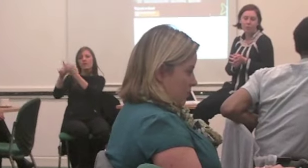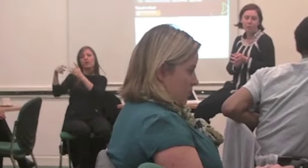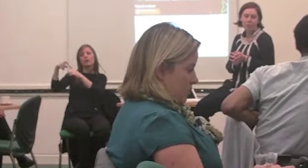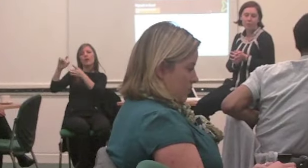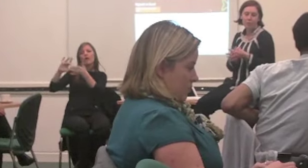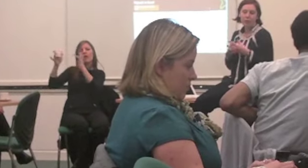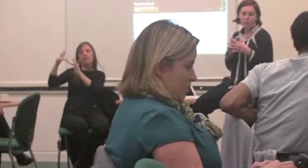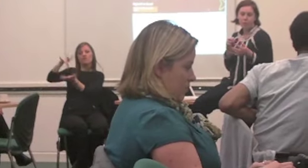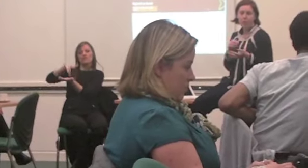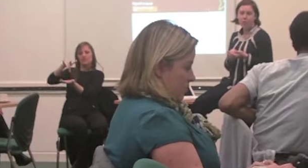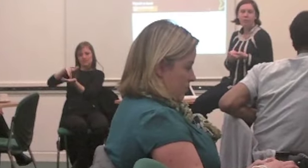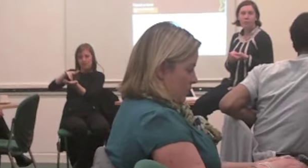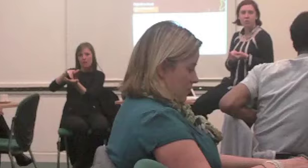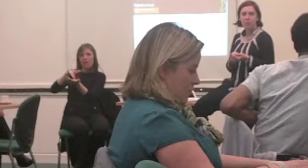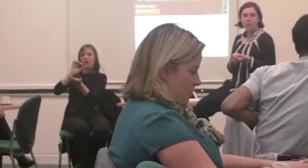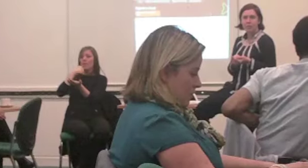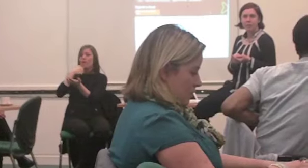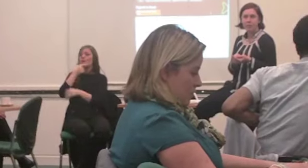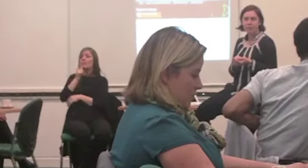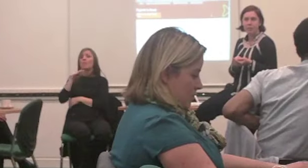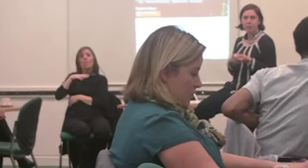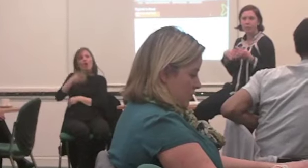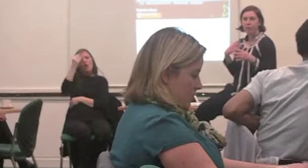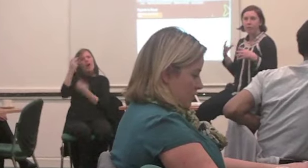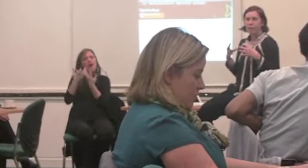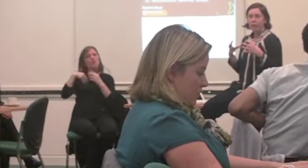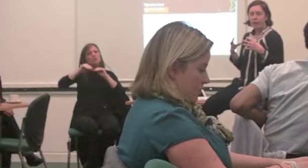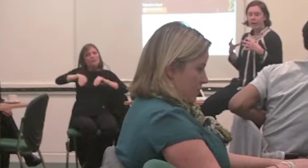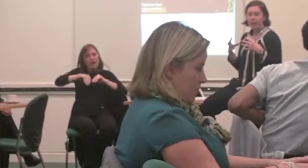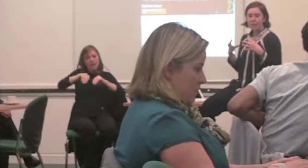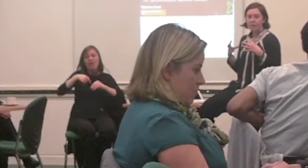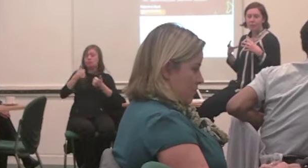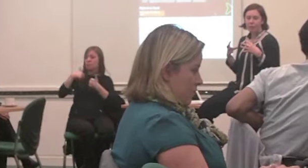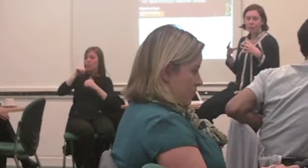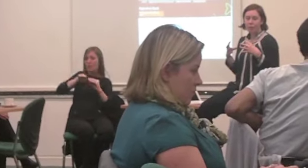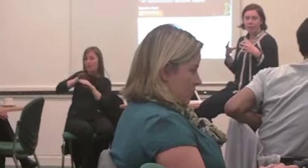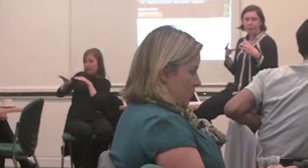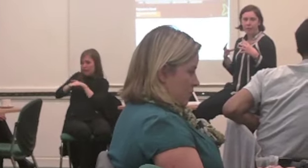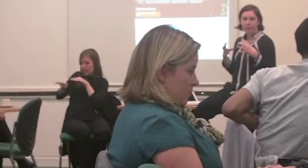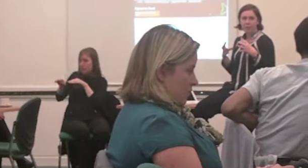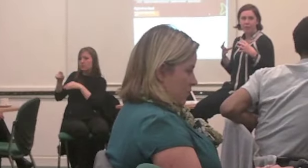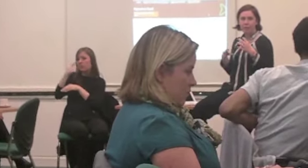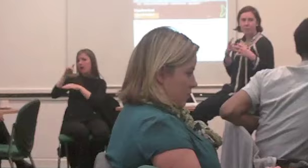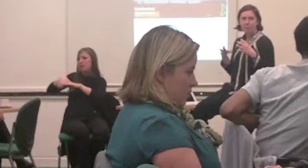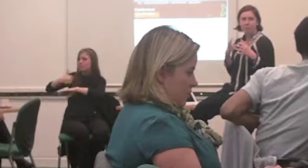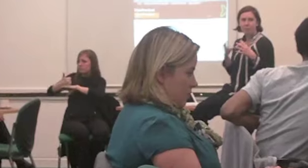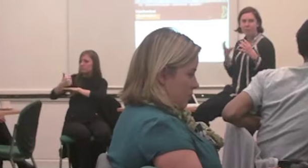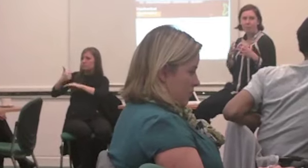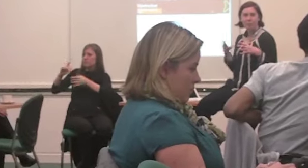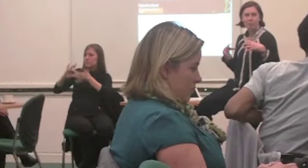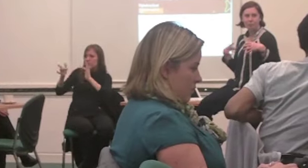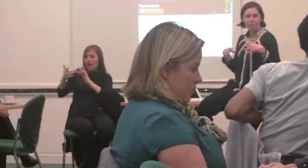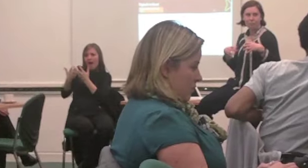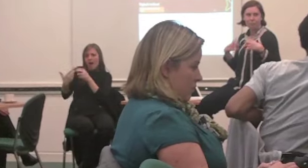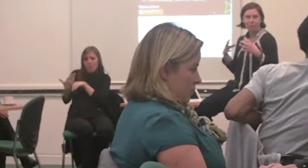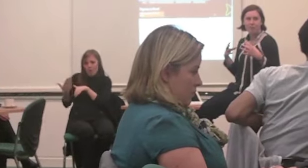is we will train trainers within centres on how these sites work and kind of the simple